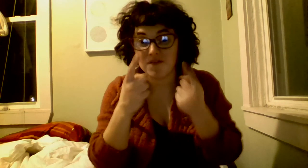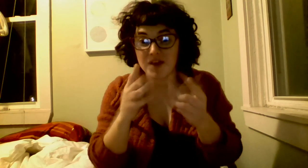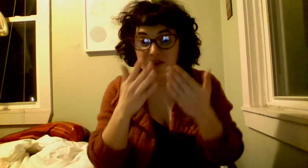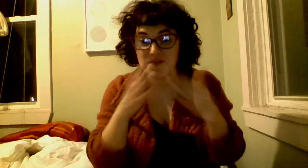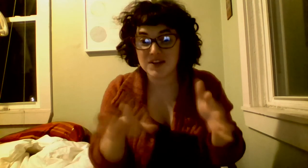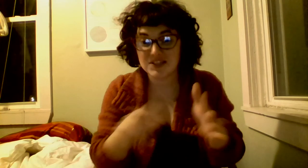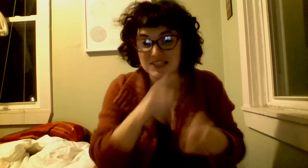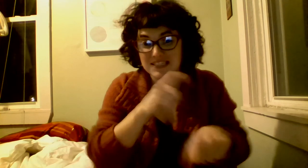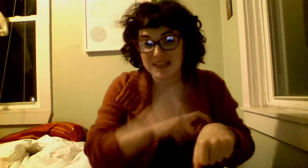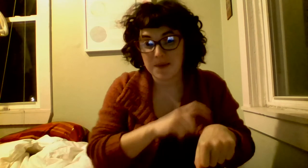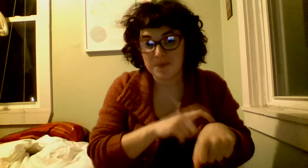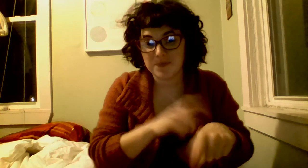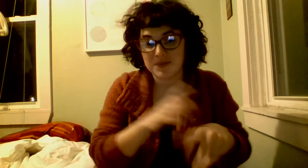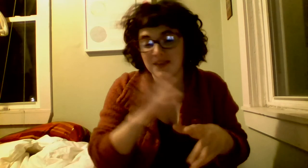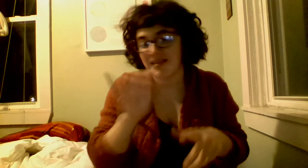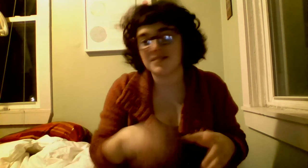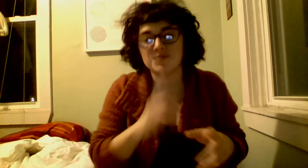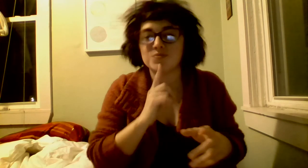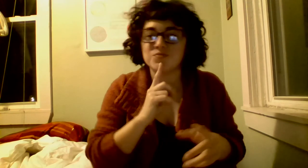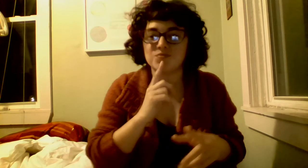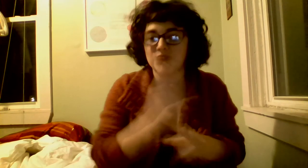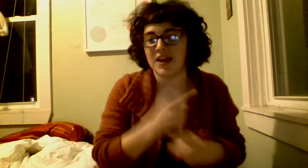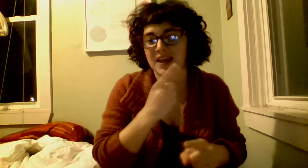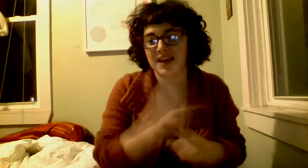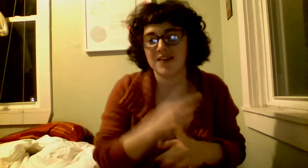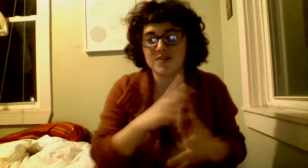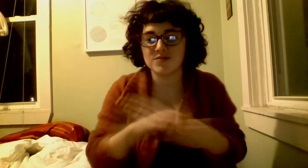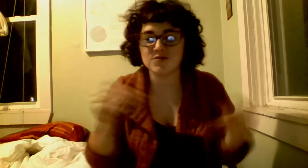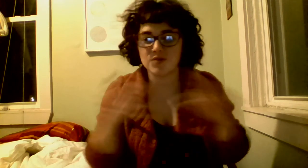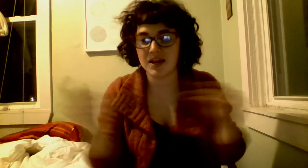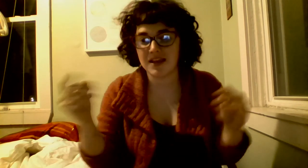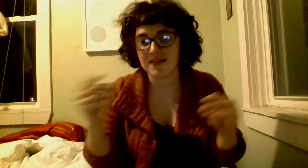of youngest kid. Everybody thinks he's stupid, and he turns out to figure it out.